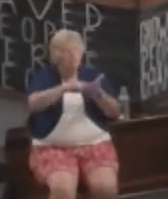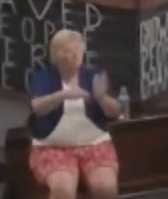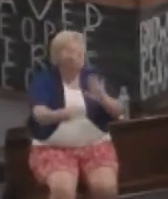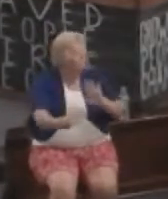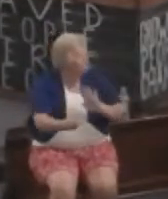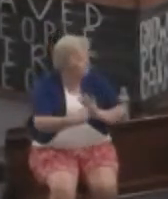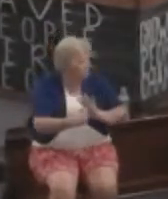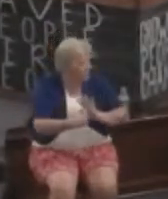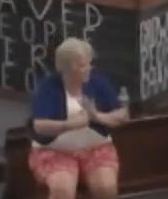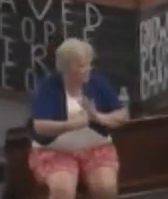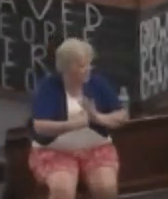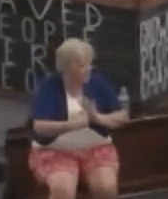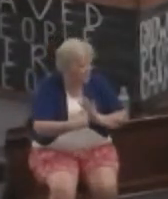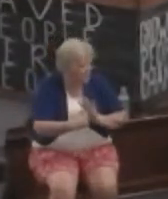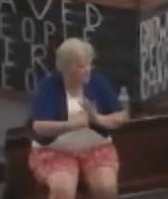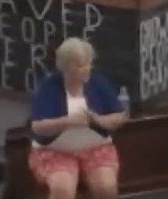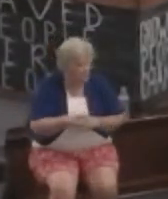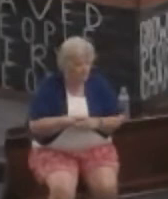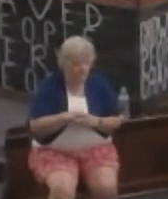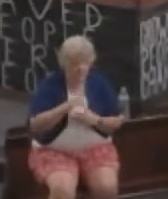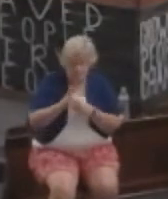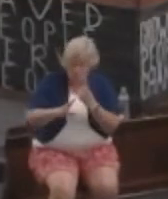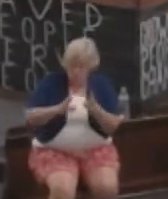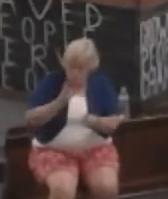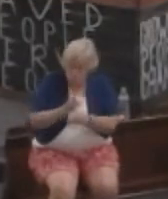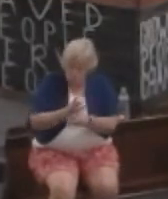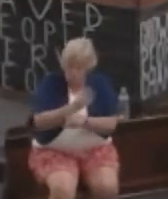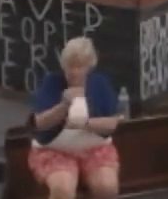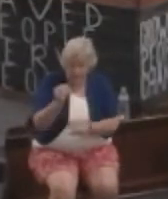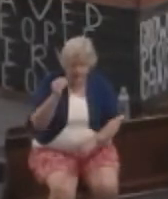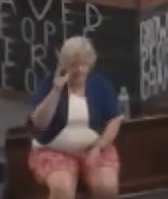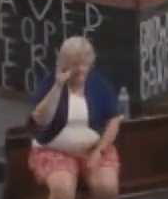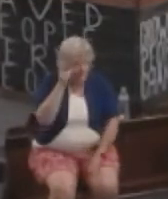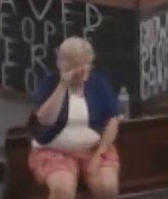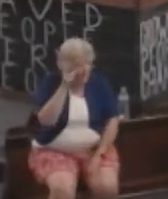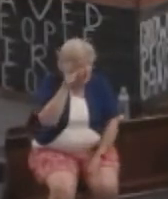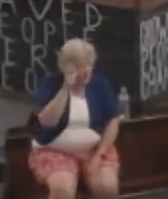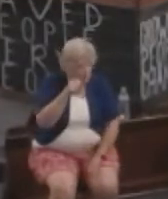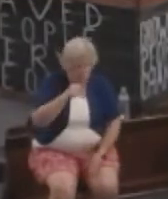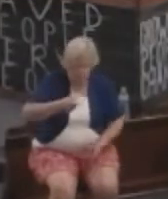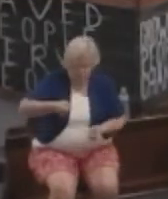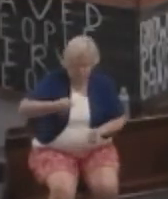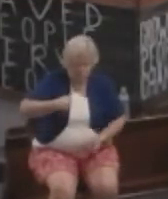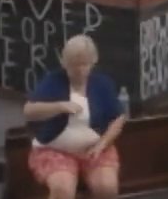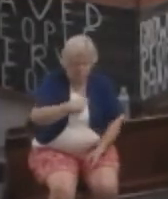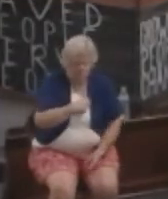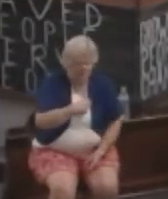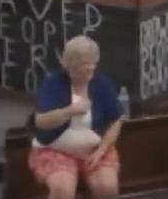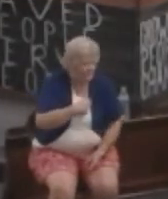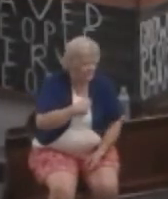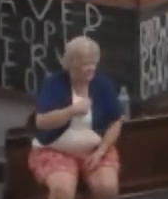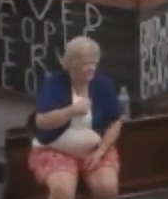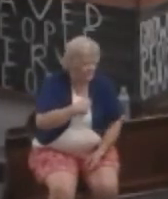world and Satan do not control us anymore.